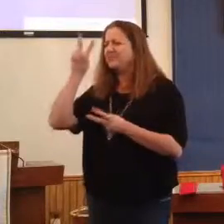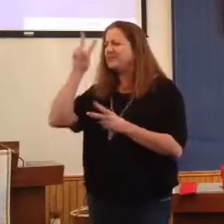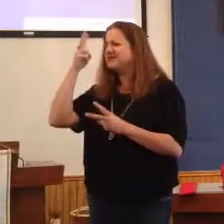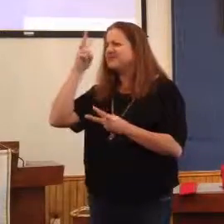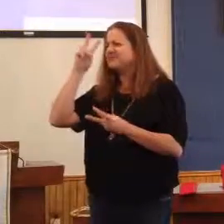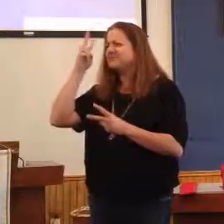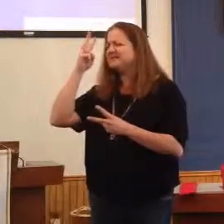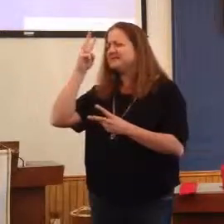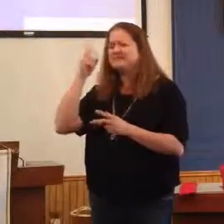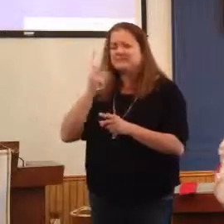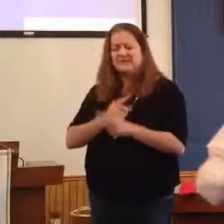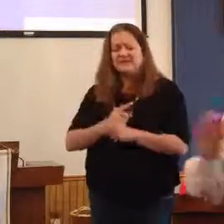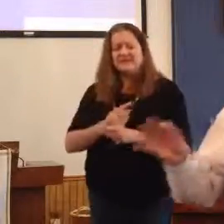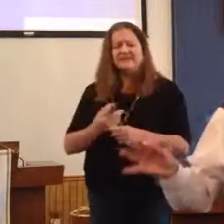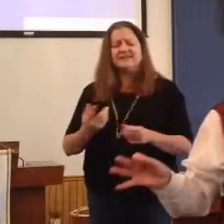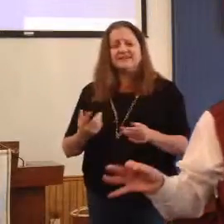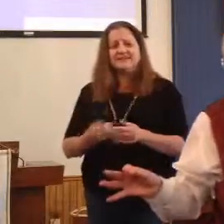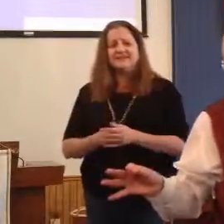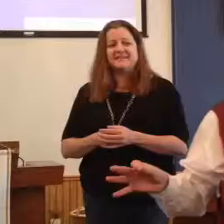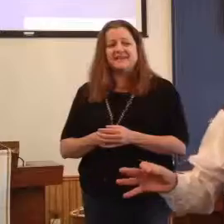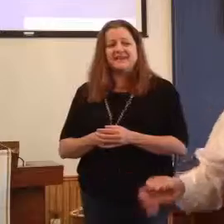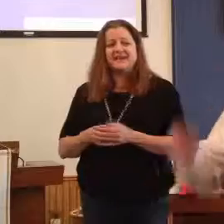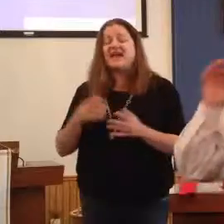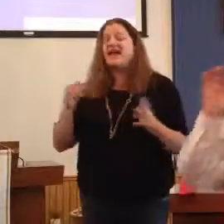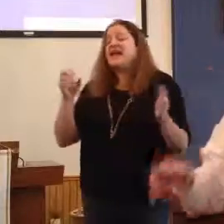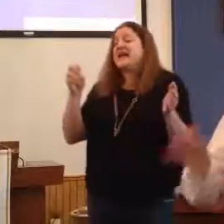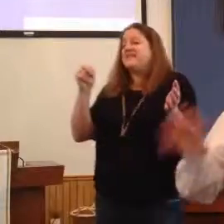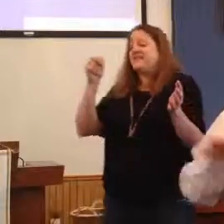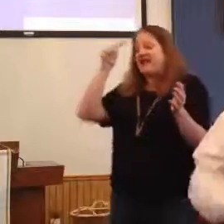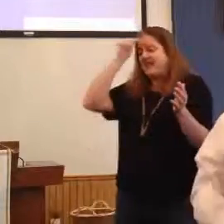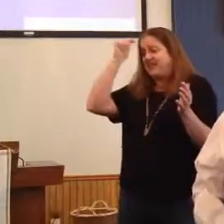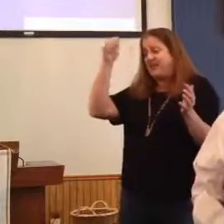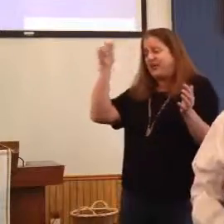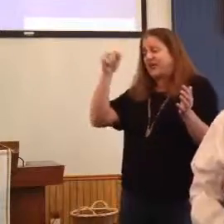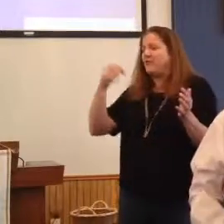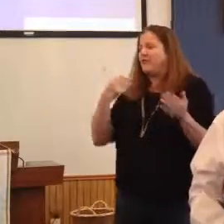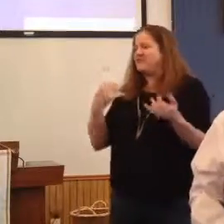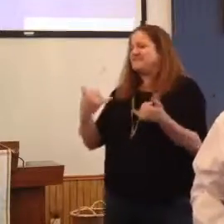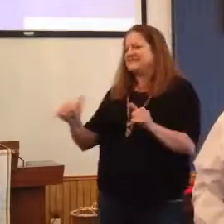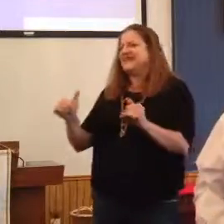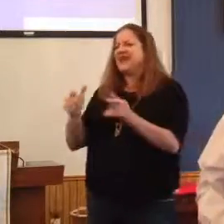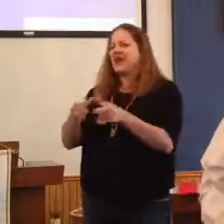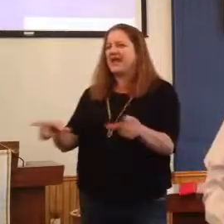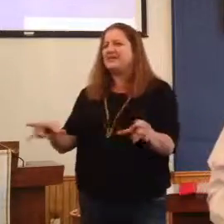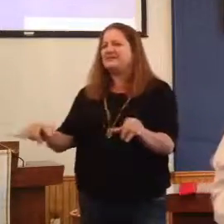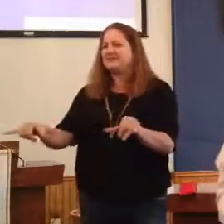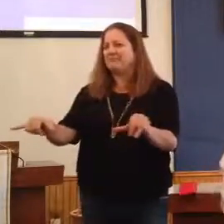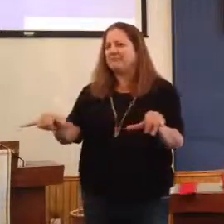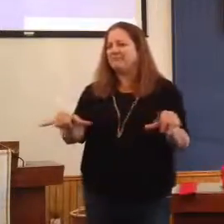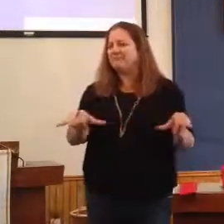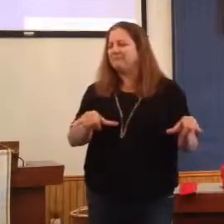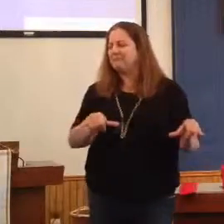misunderstanding. Even though, at least theoretically, we all speak the same language.